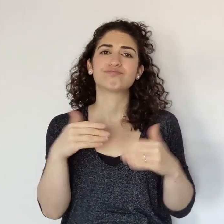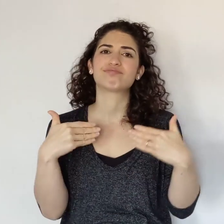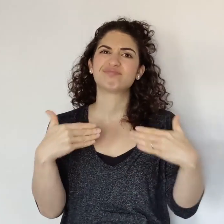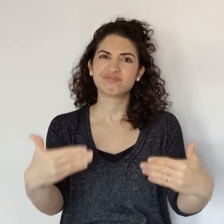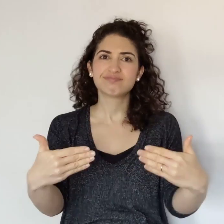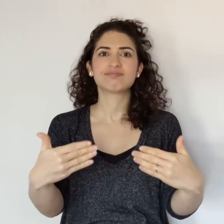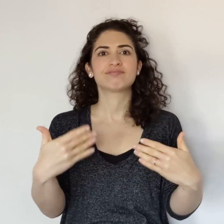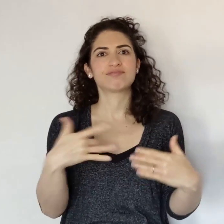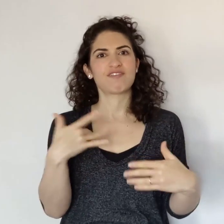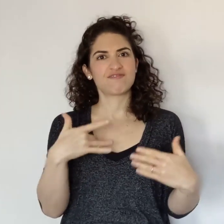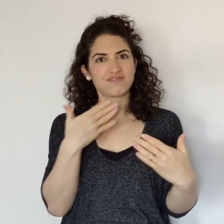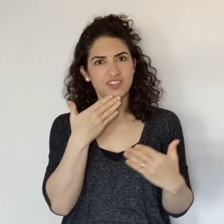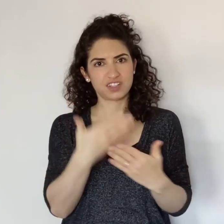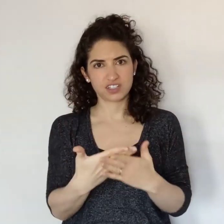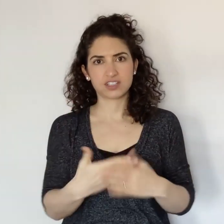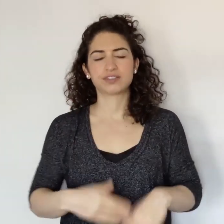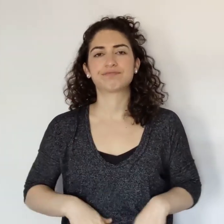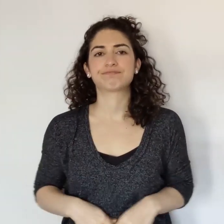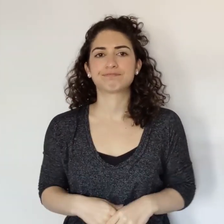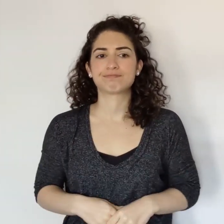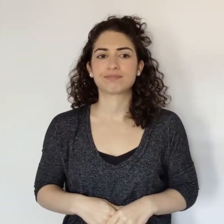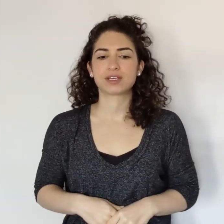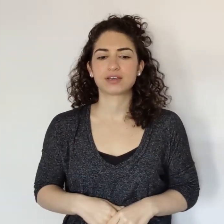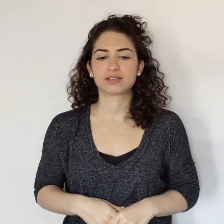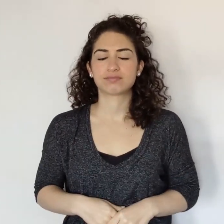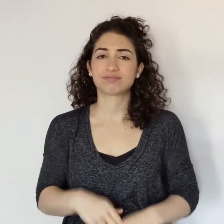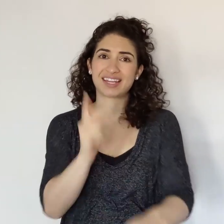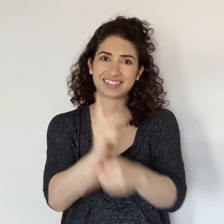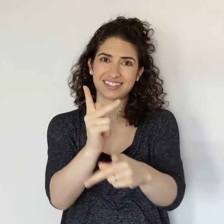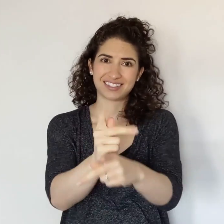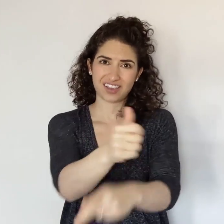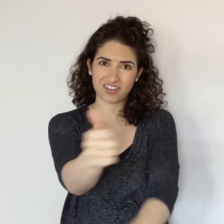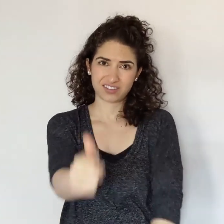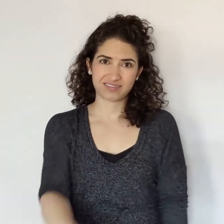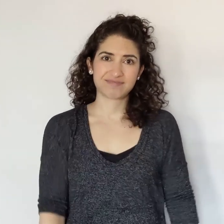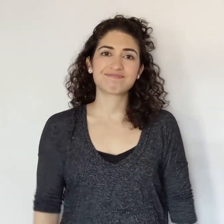stay home. Continue to feel well. Take care of yourself.